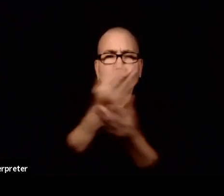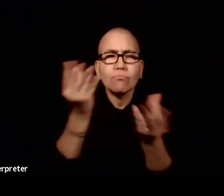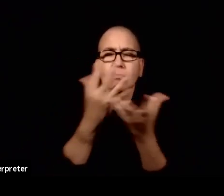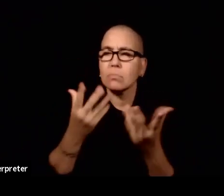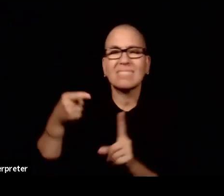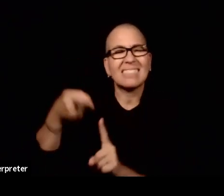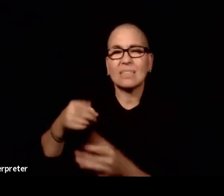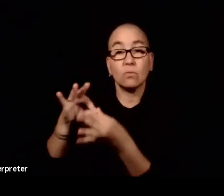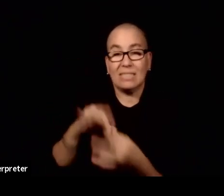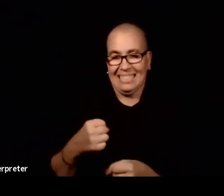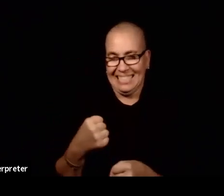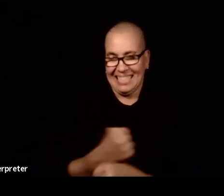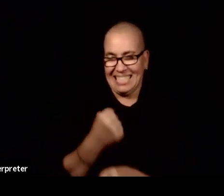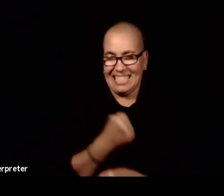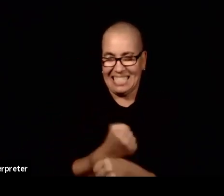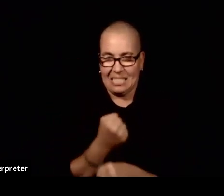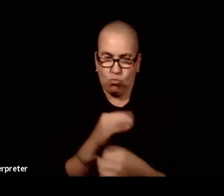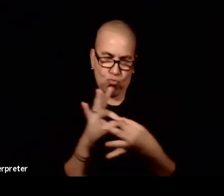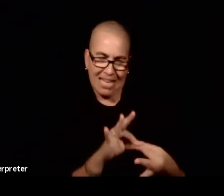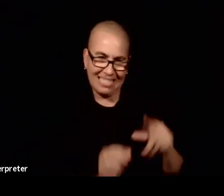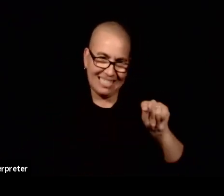Yesterday's laboratory volume was